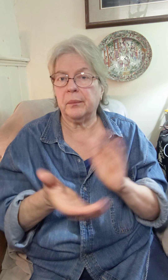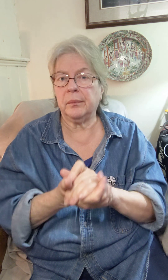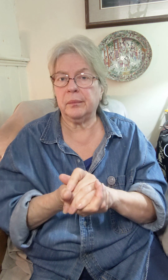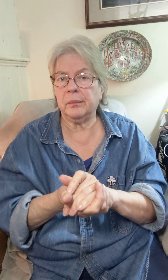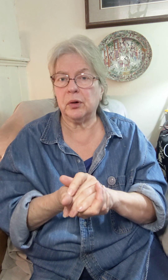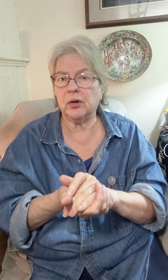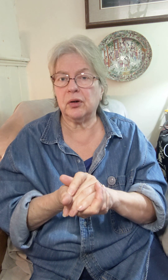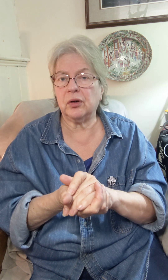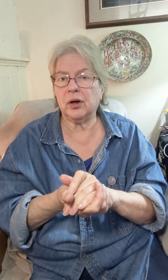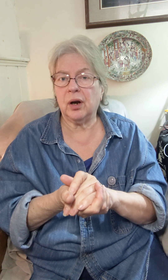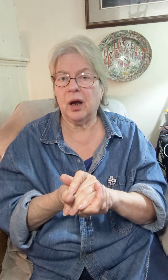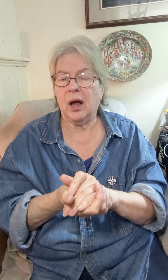Burger.